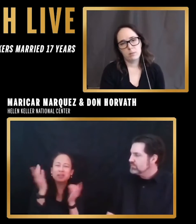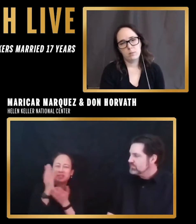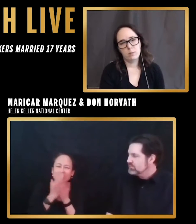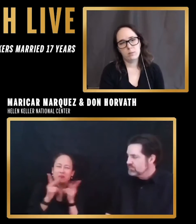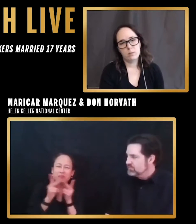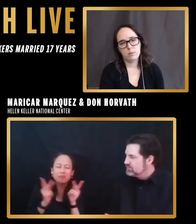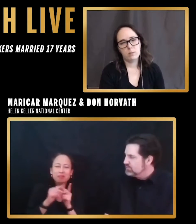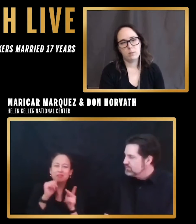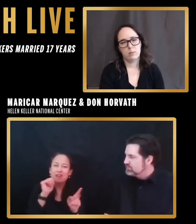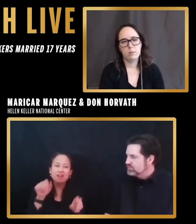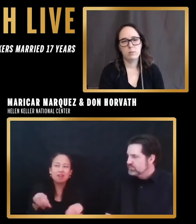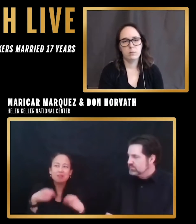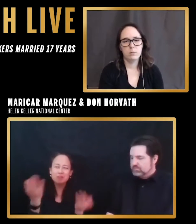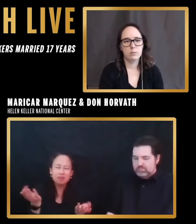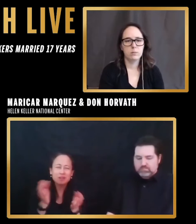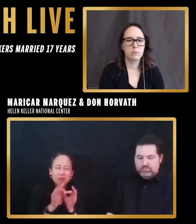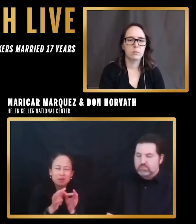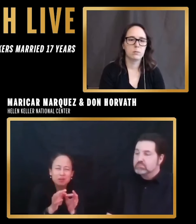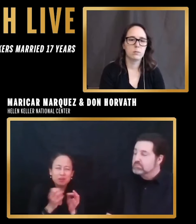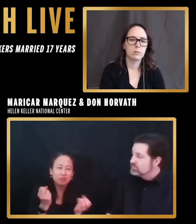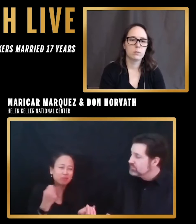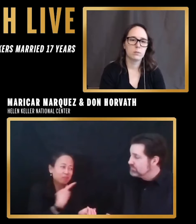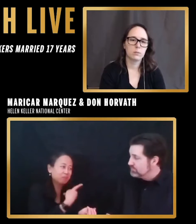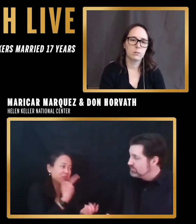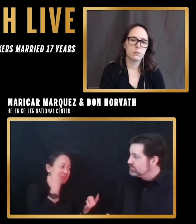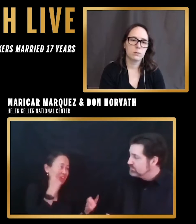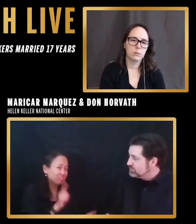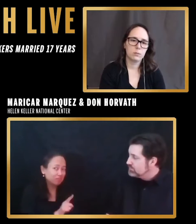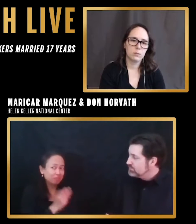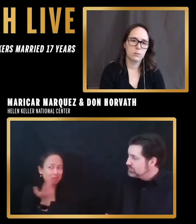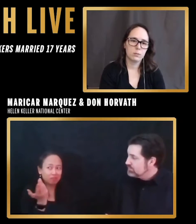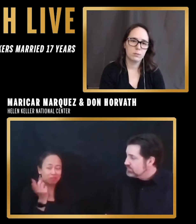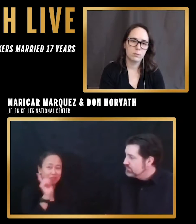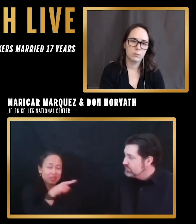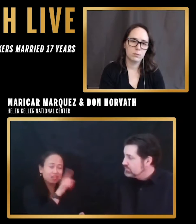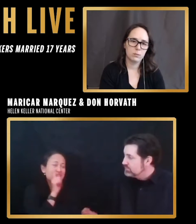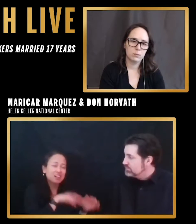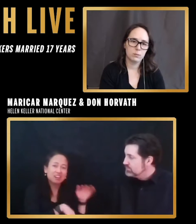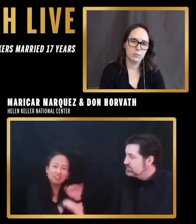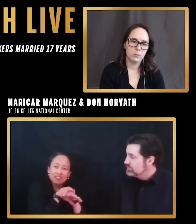Some theater performances do provide interpreters, some do not.